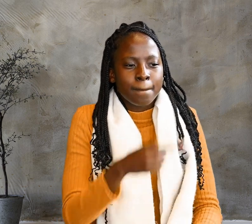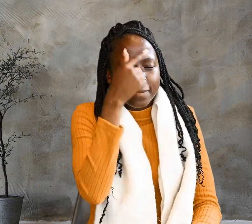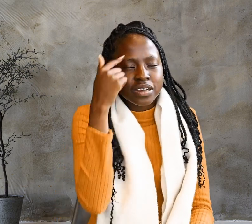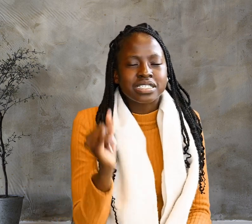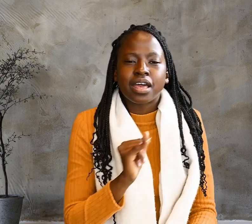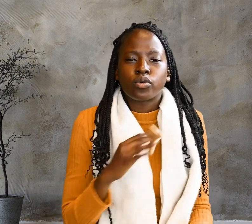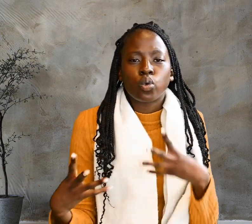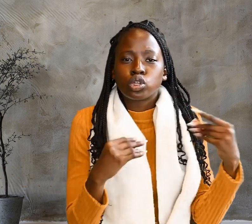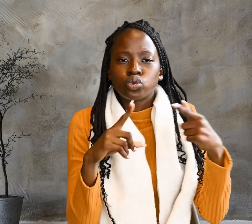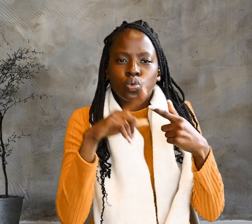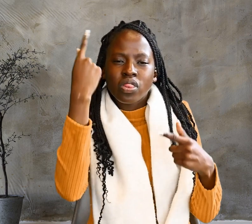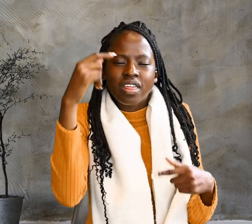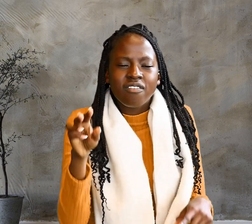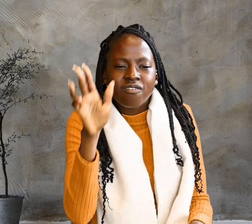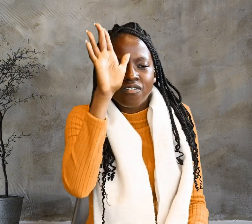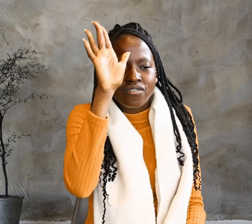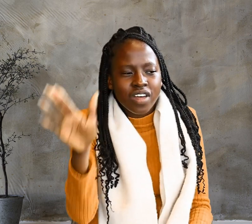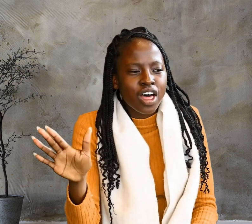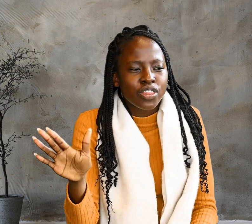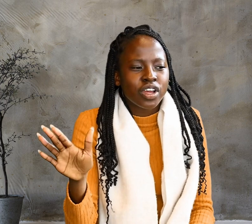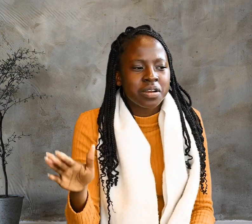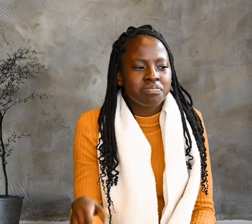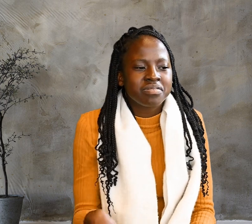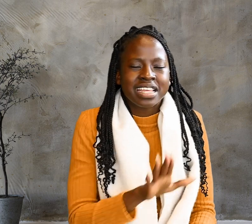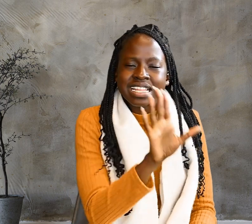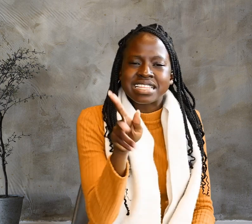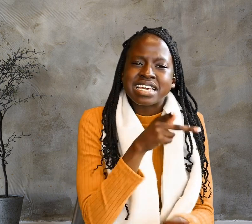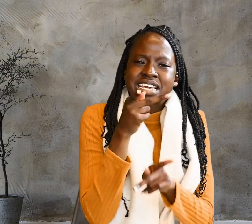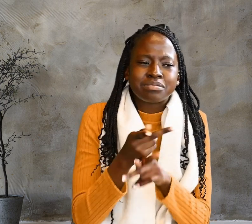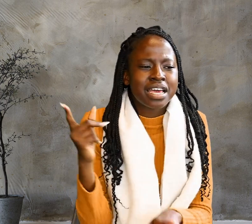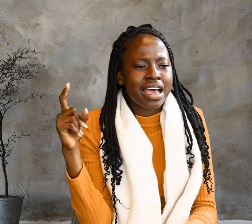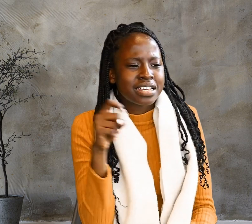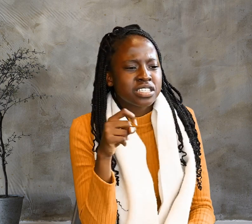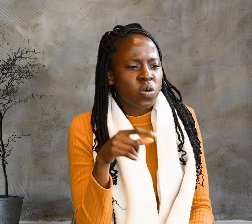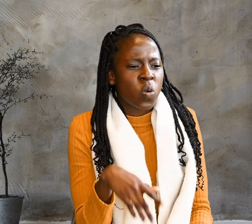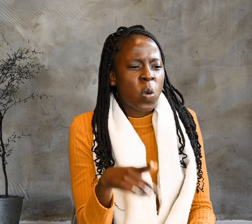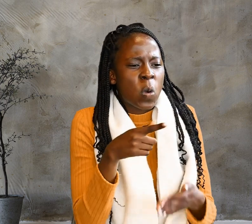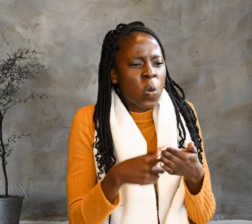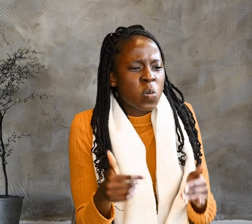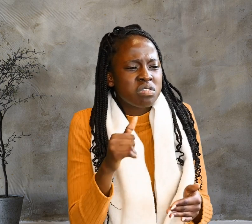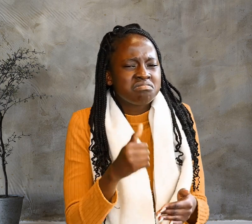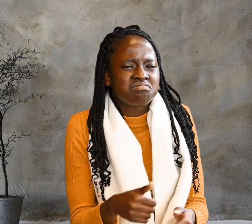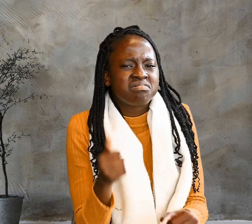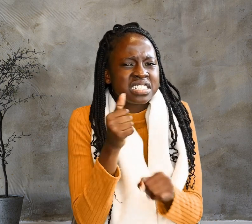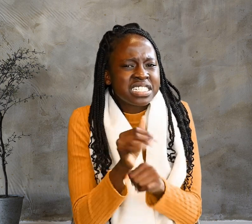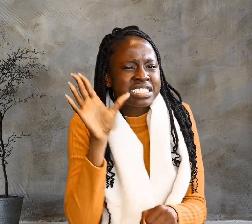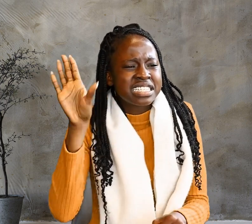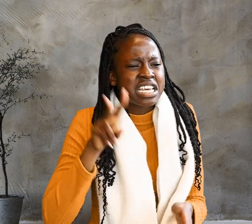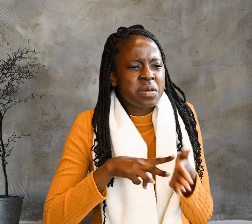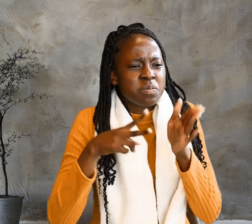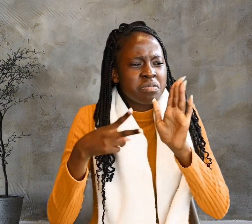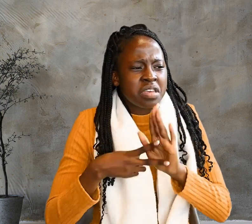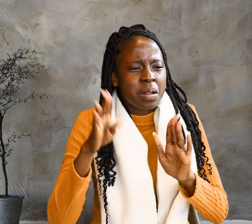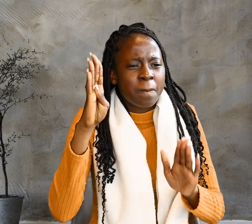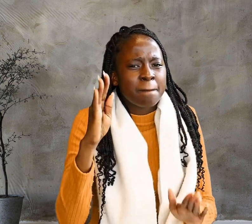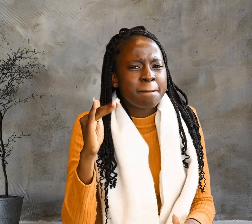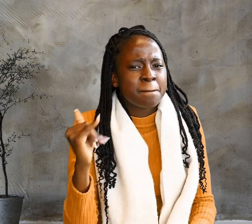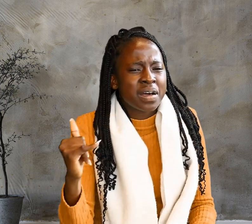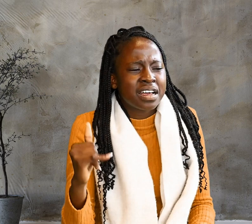I am going to the Father, they kept asking, what does it mean by a little while?